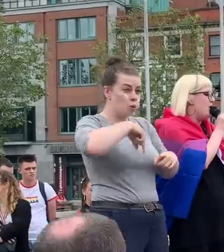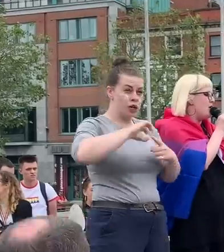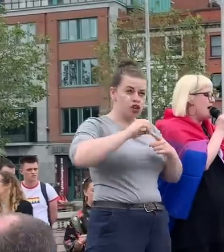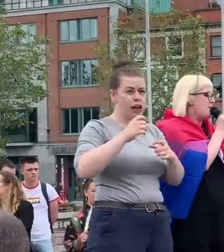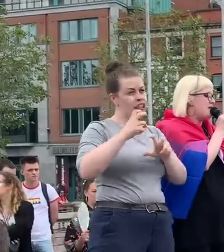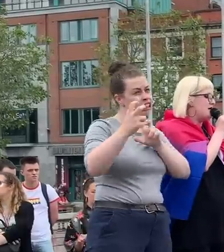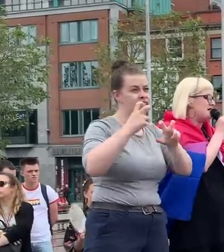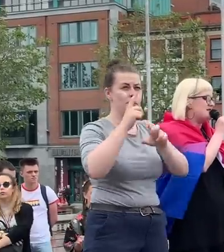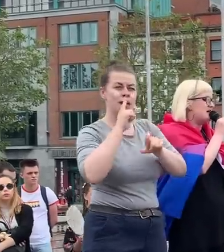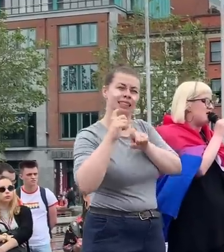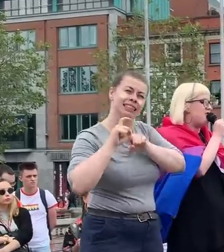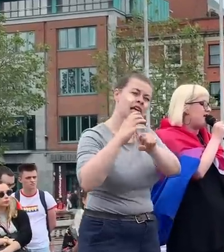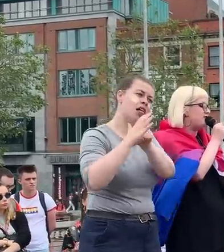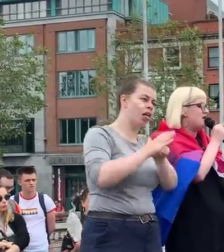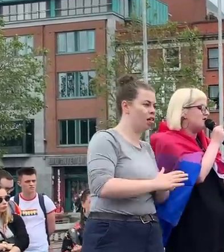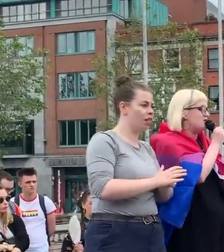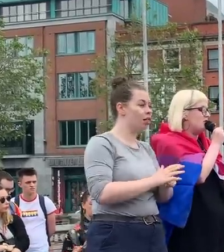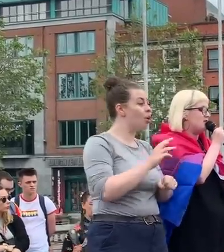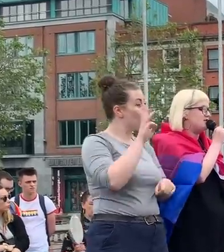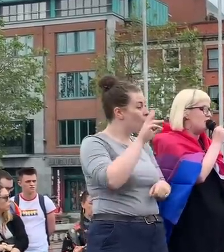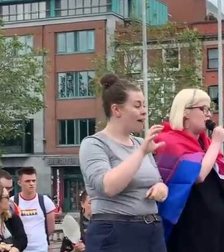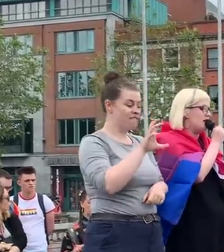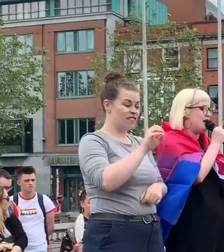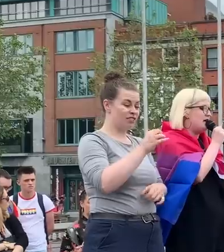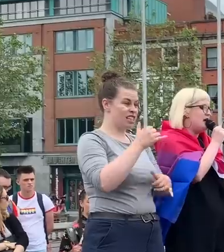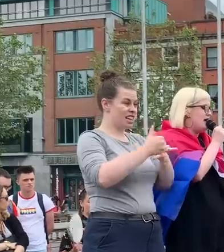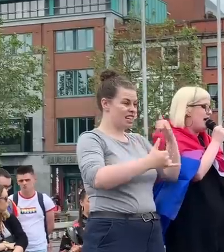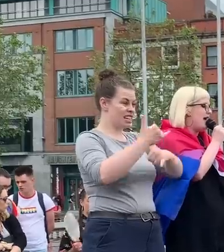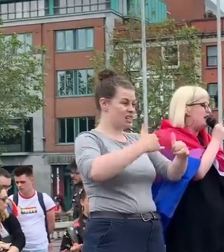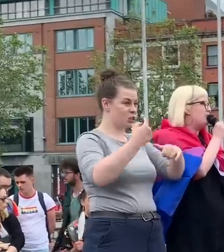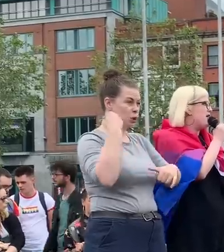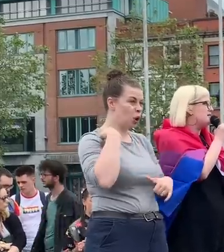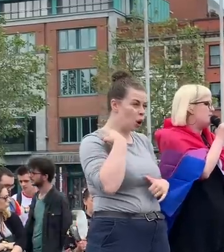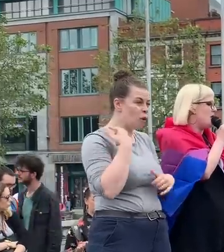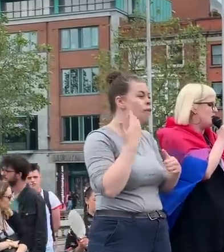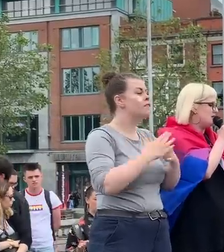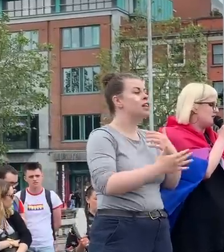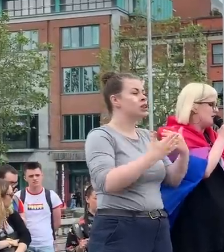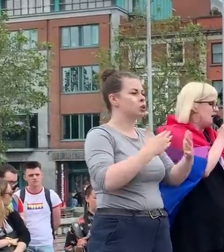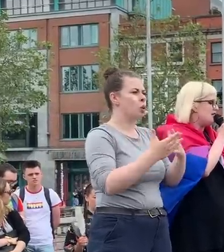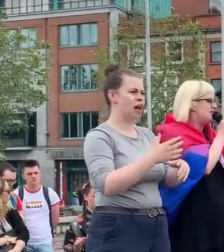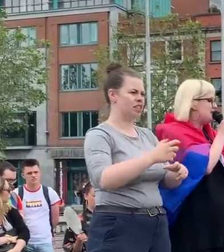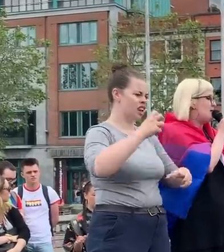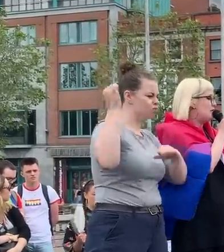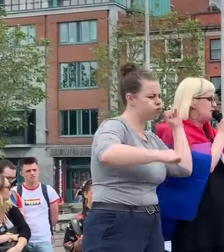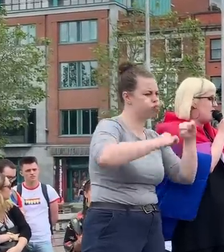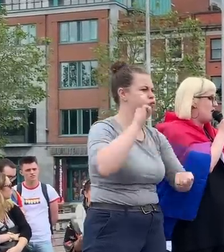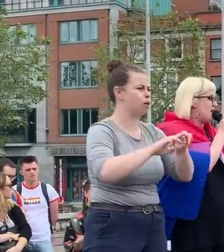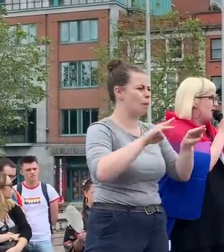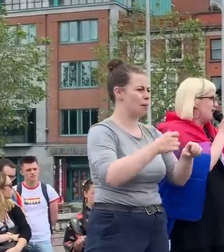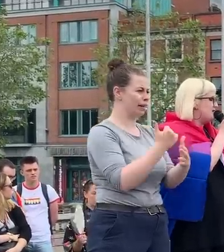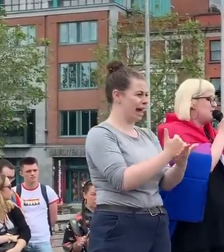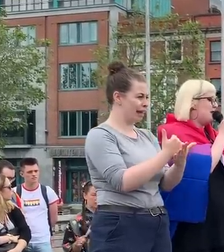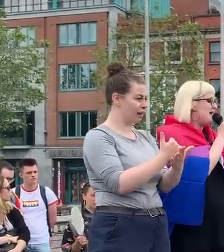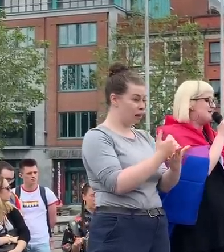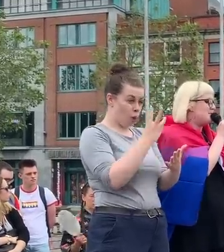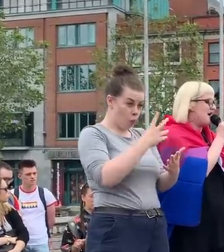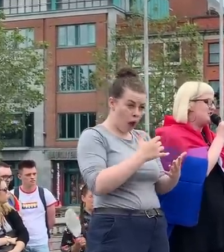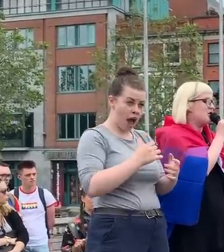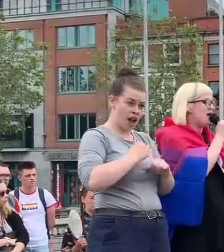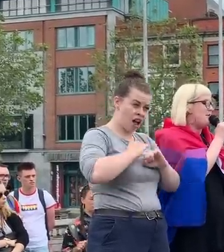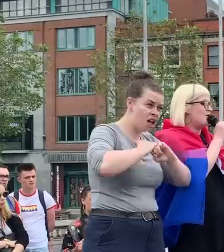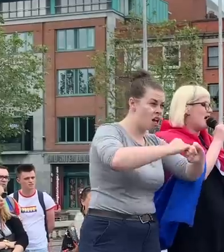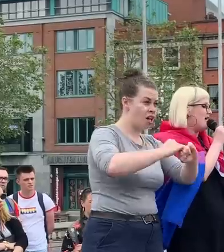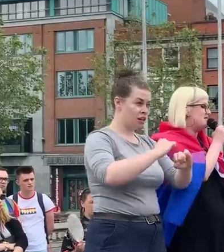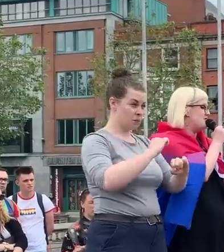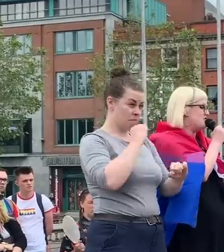for. We're here because this kicked off 50 years ago at Stonewall Inn in a hail of bricks and bottles. Is this what it was for? So the police could